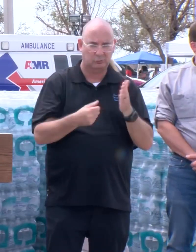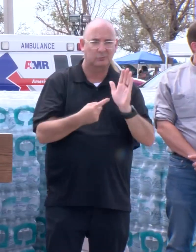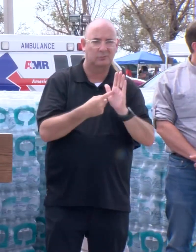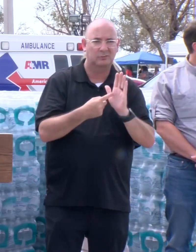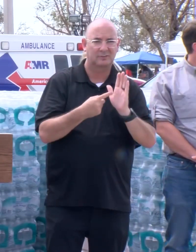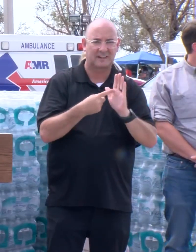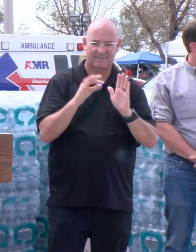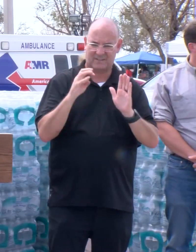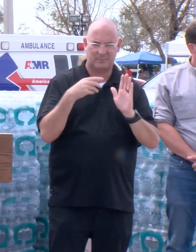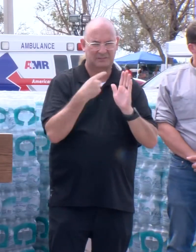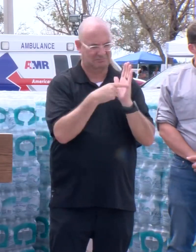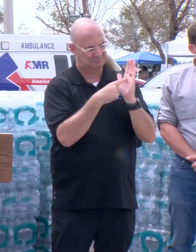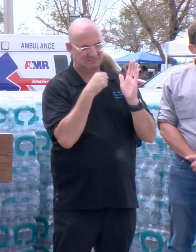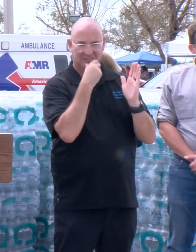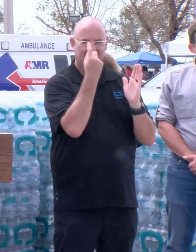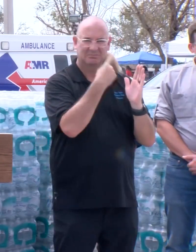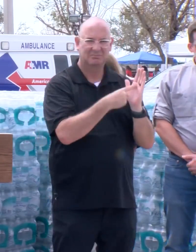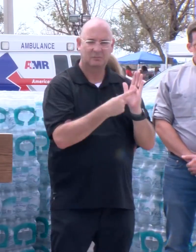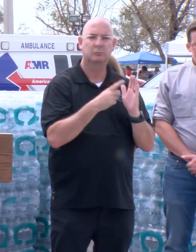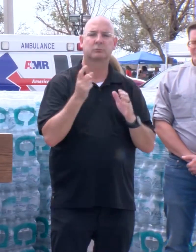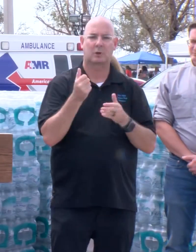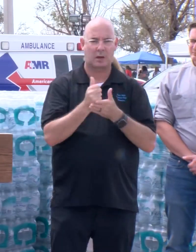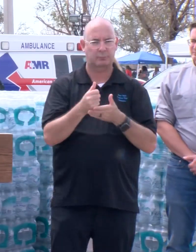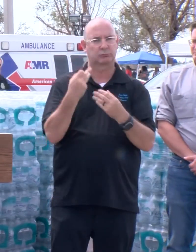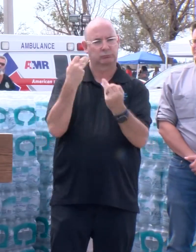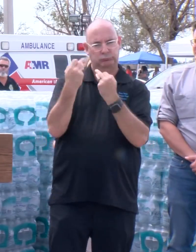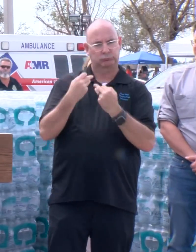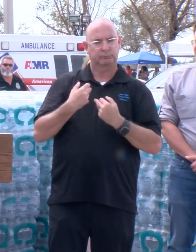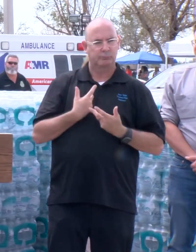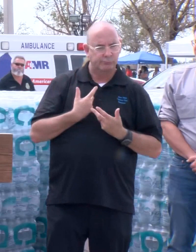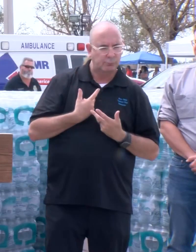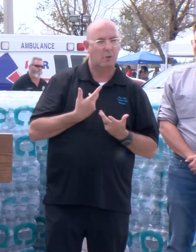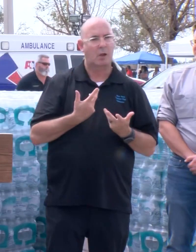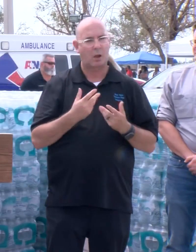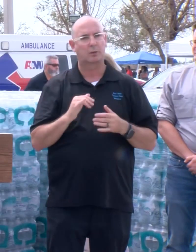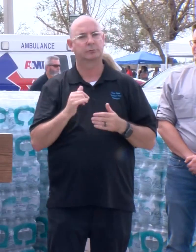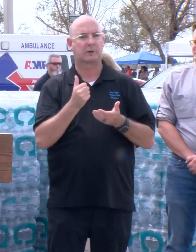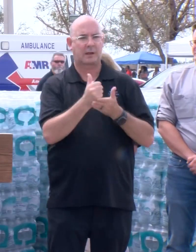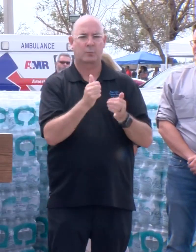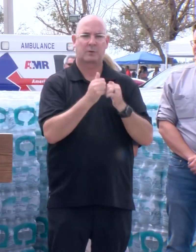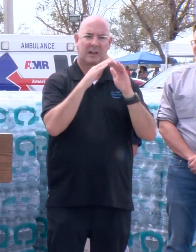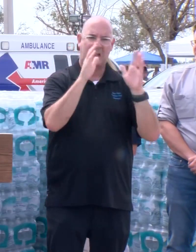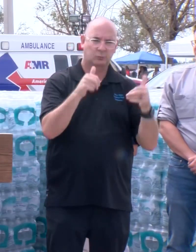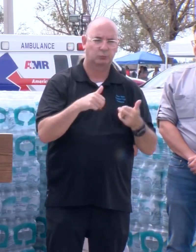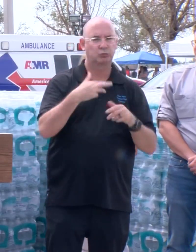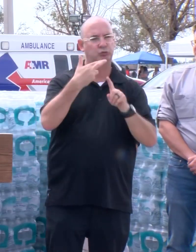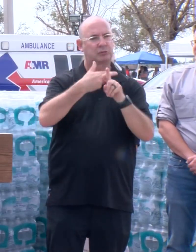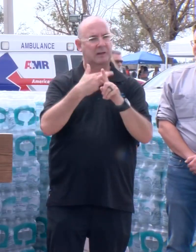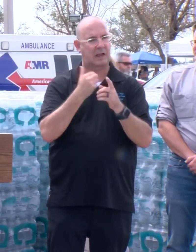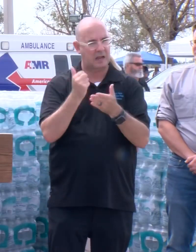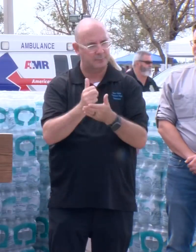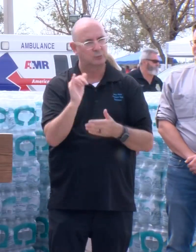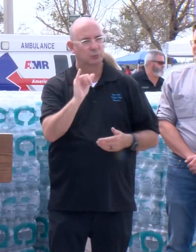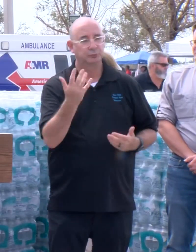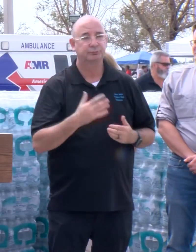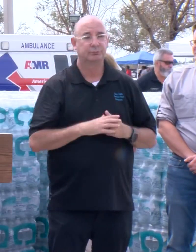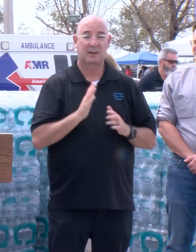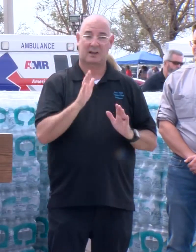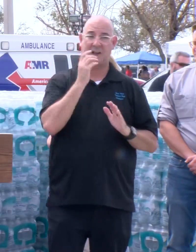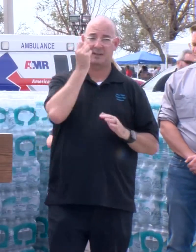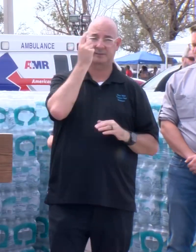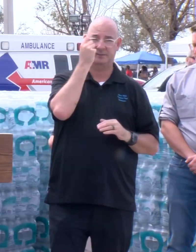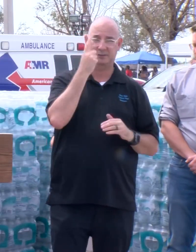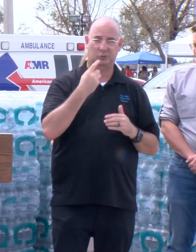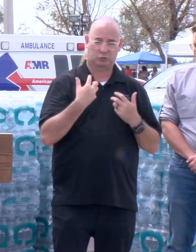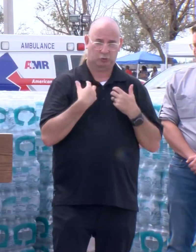then information on locating housing or rental assistance. We understand that navigating the recovery process and programs available